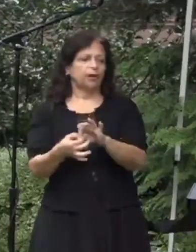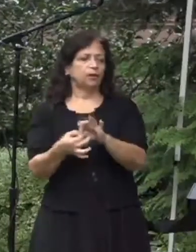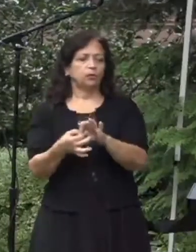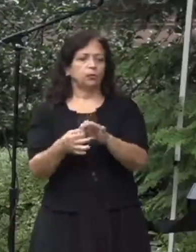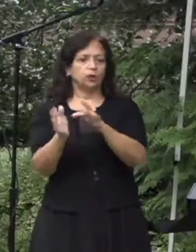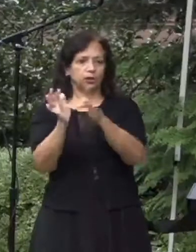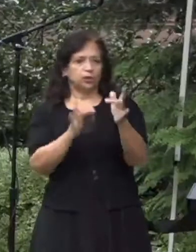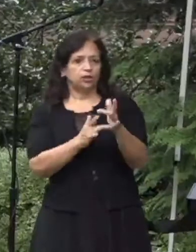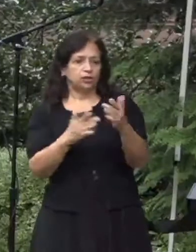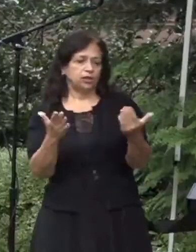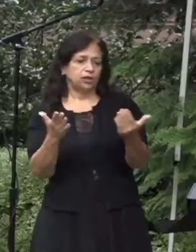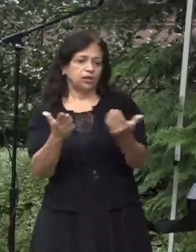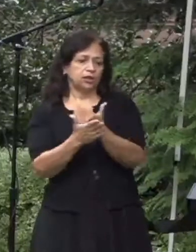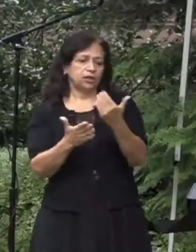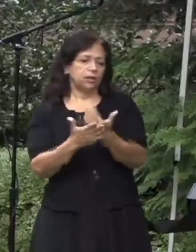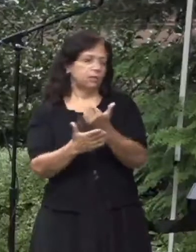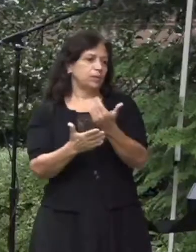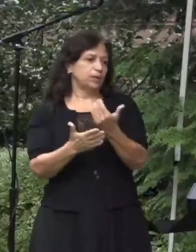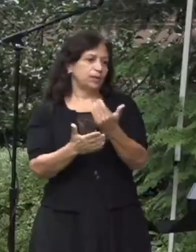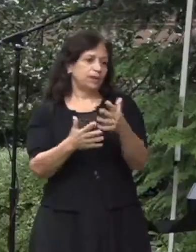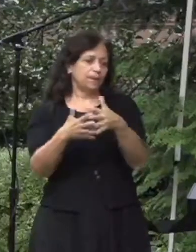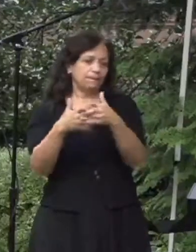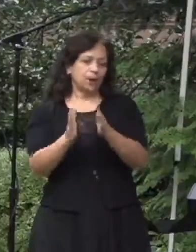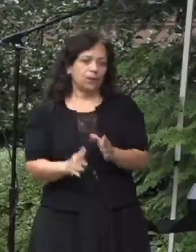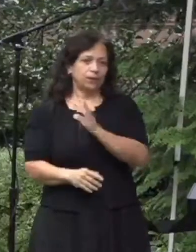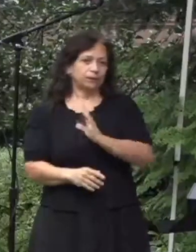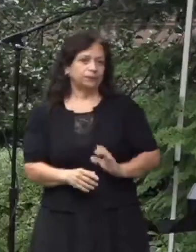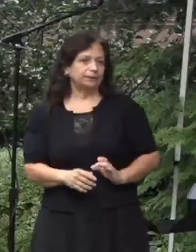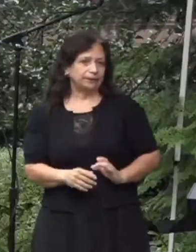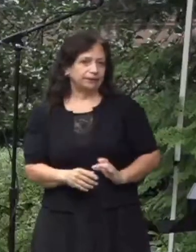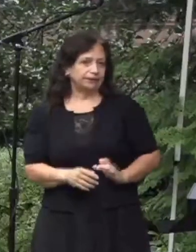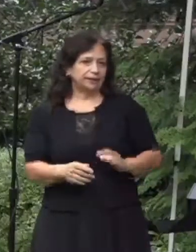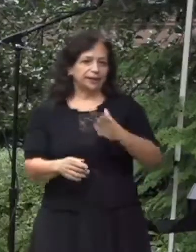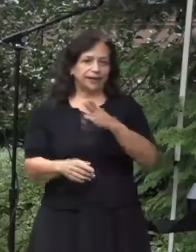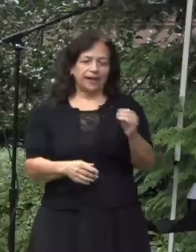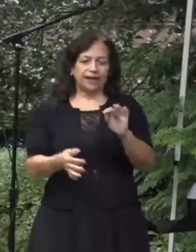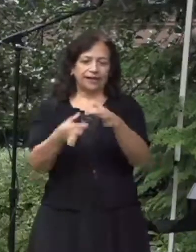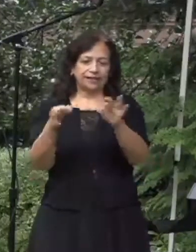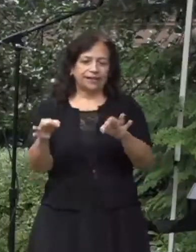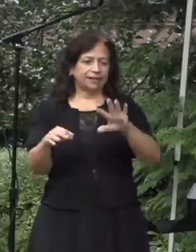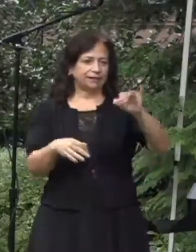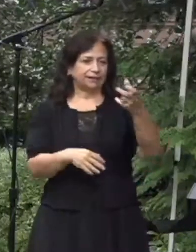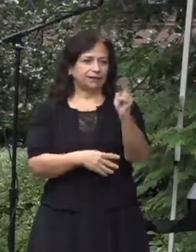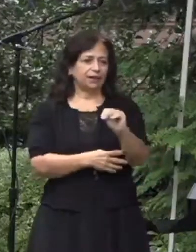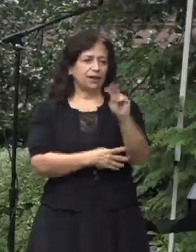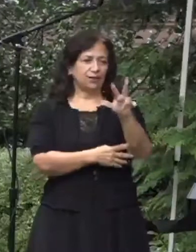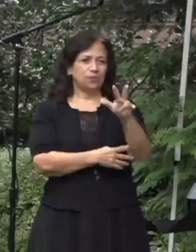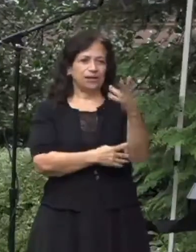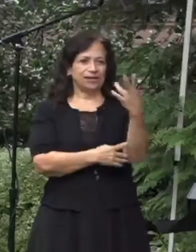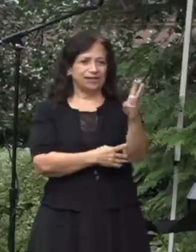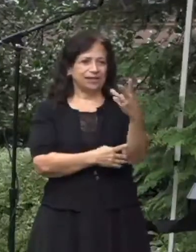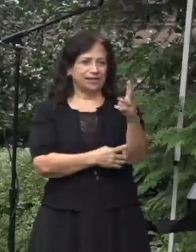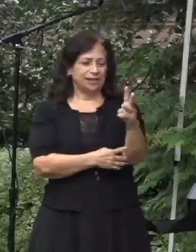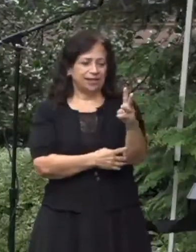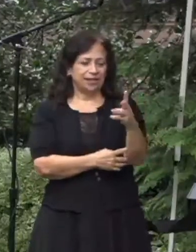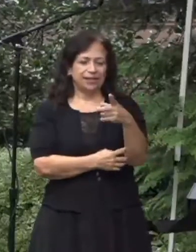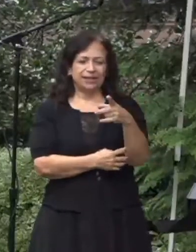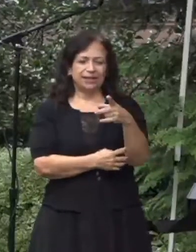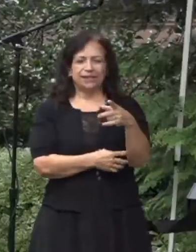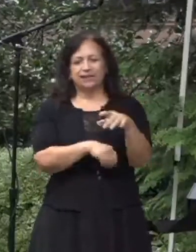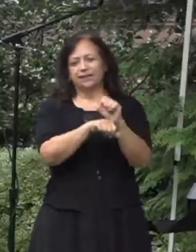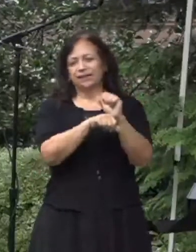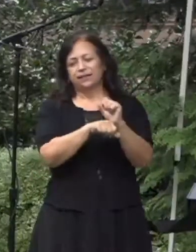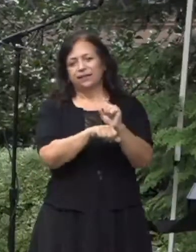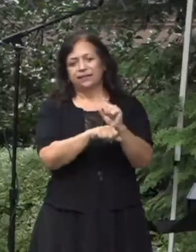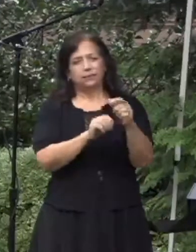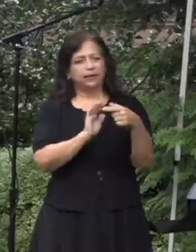contemporary American Christianity. Its climactic verse, John 3:16, has been